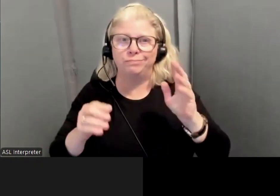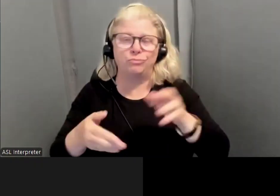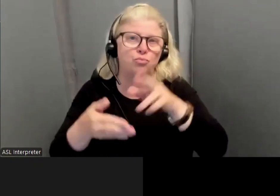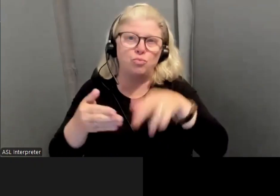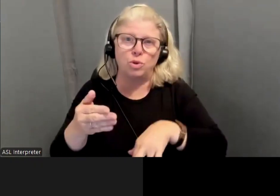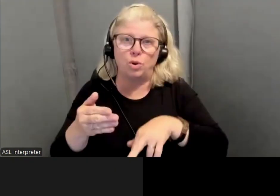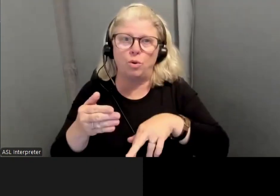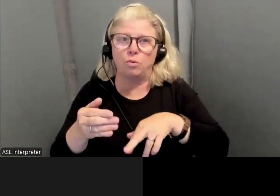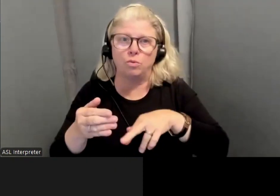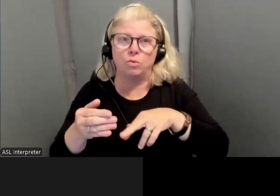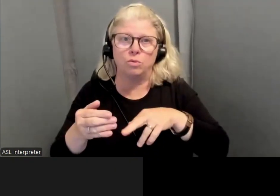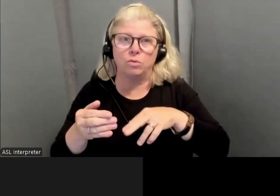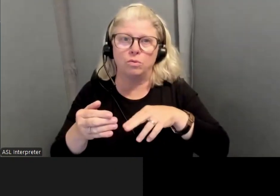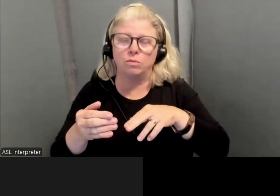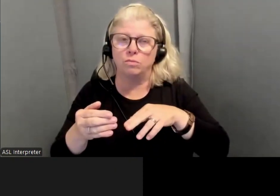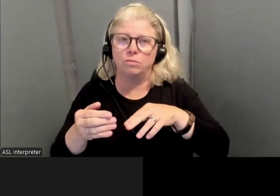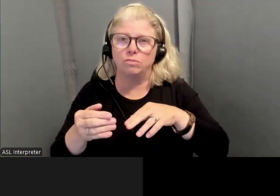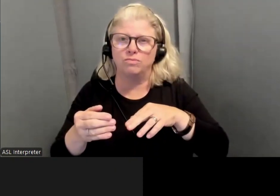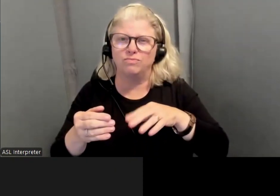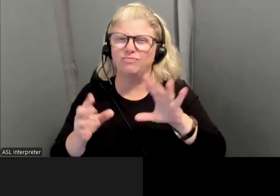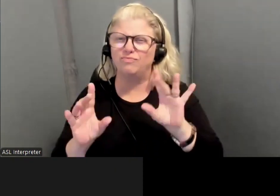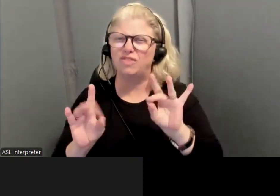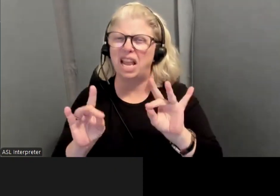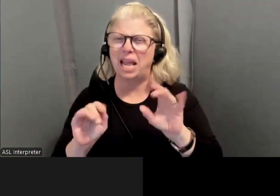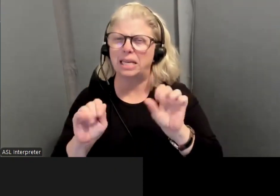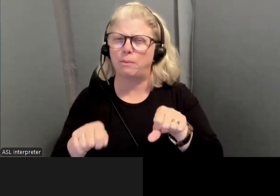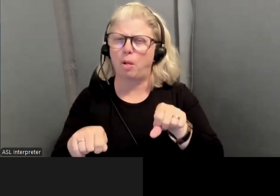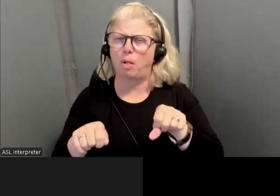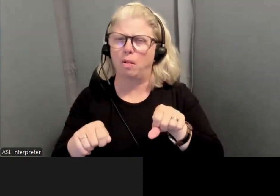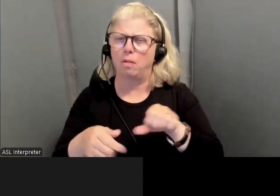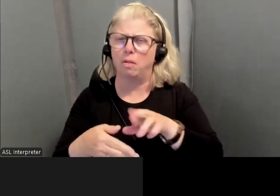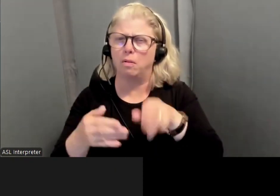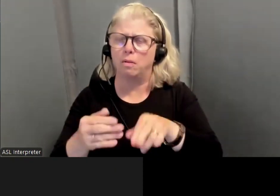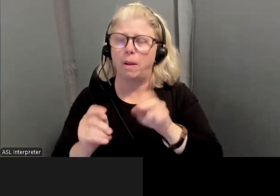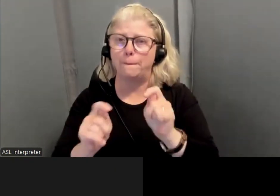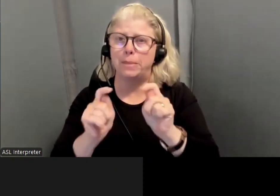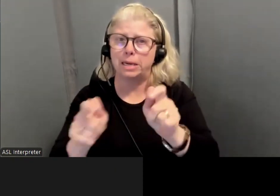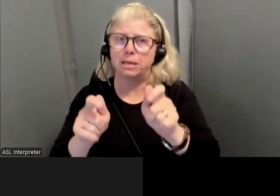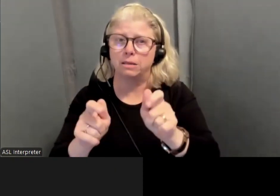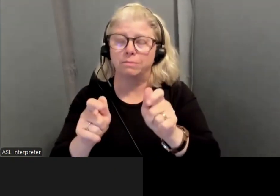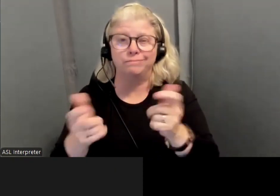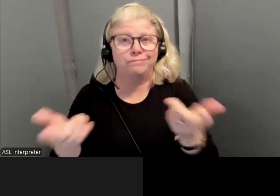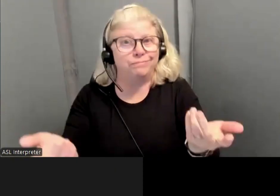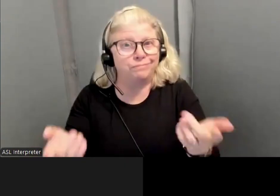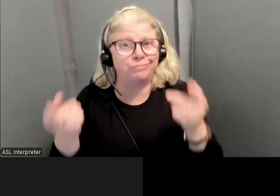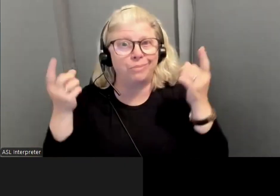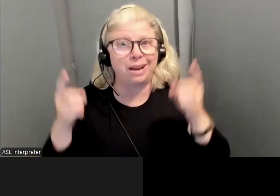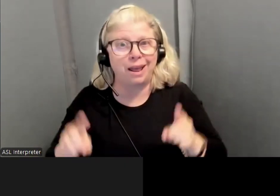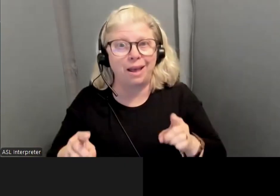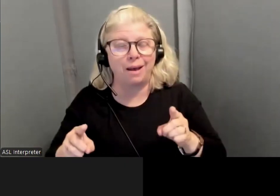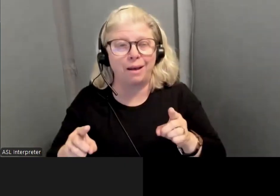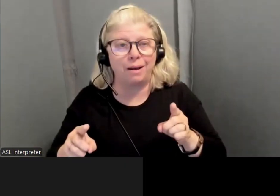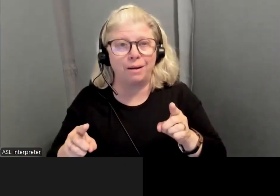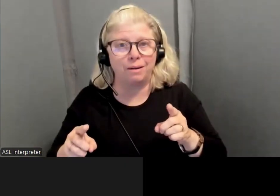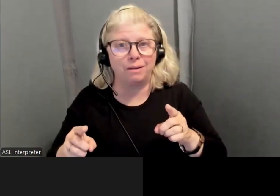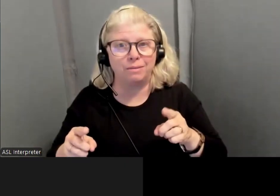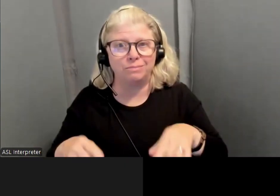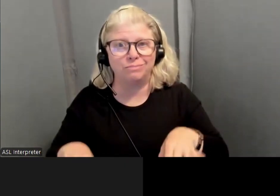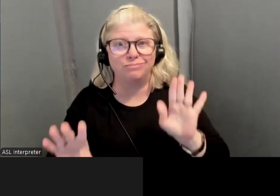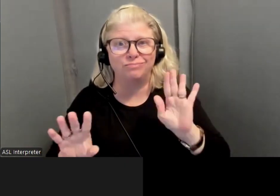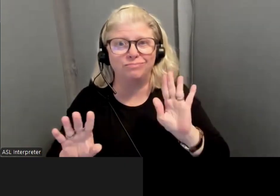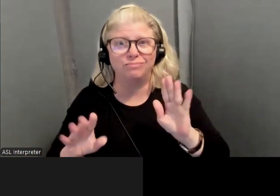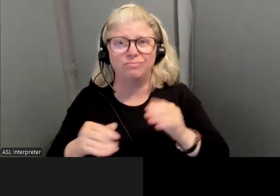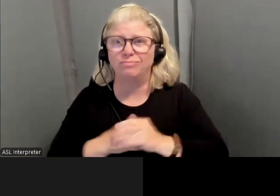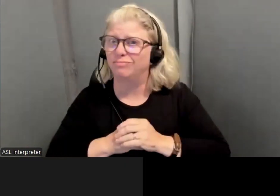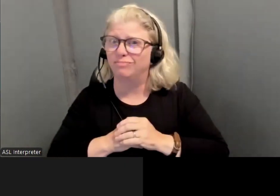results that are tangible and more or less immediate, eventually you yield to desperation. Because